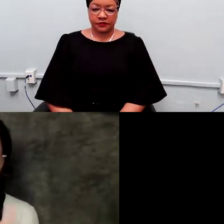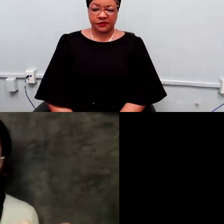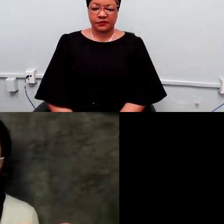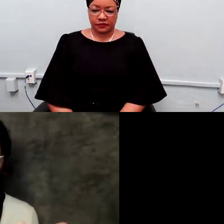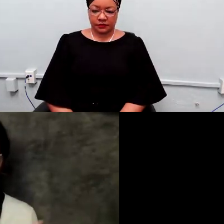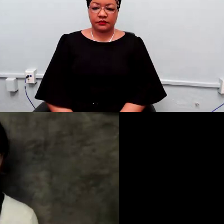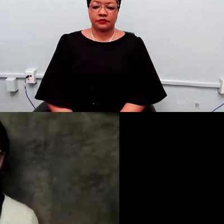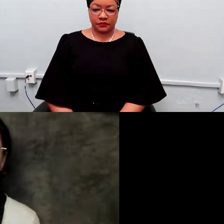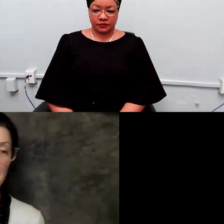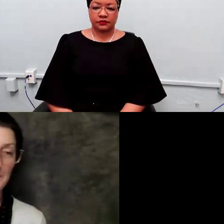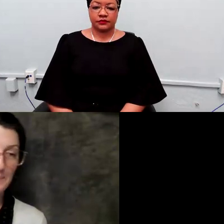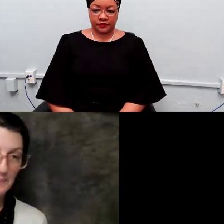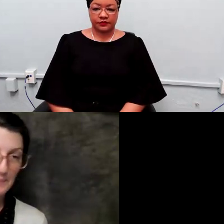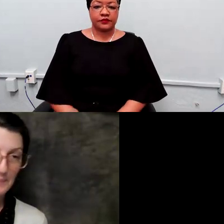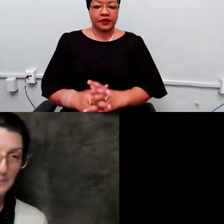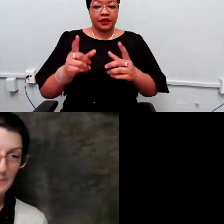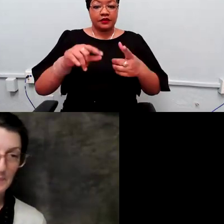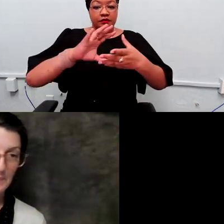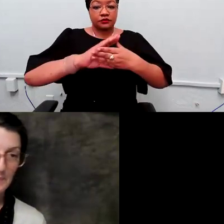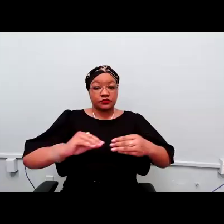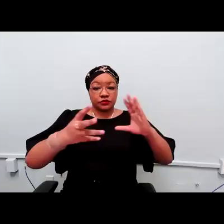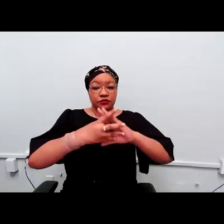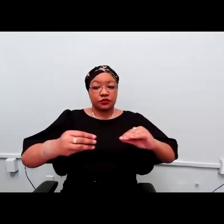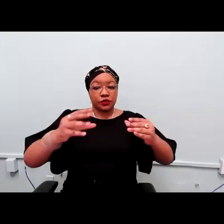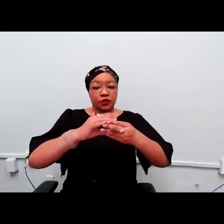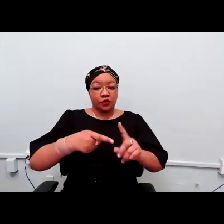it's a story about queer kids